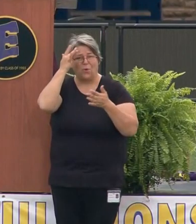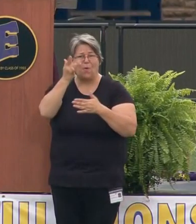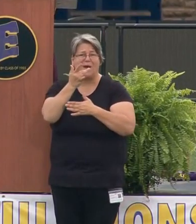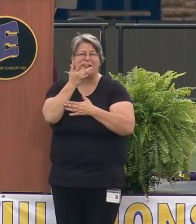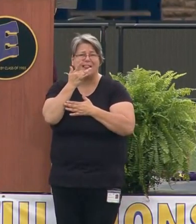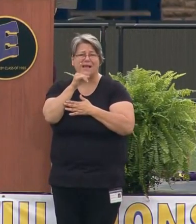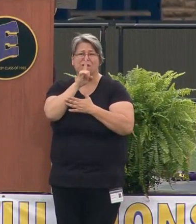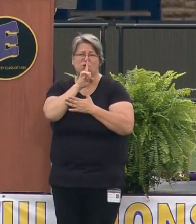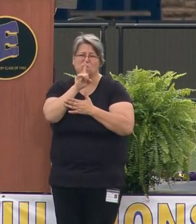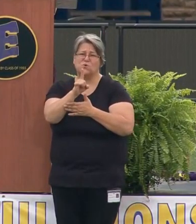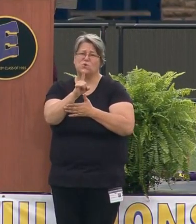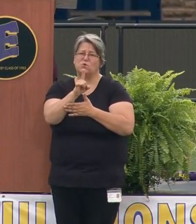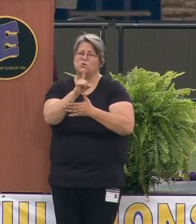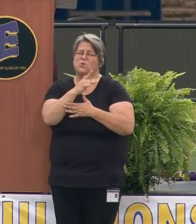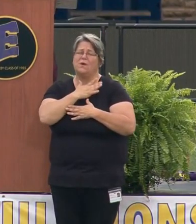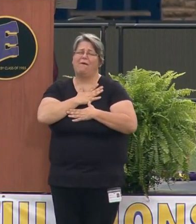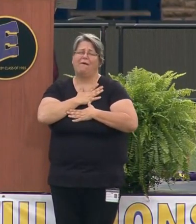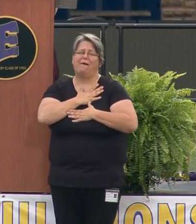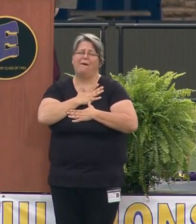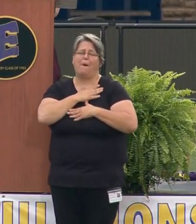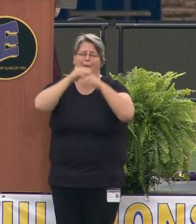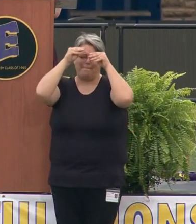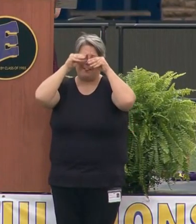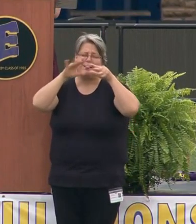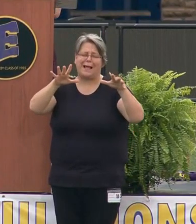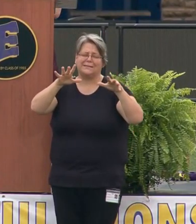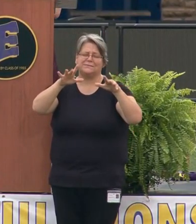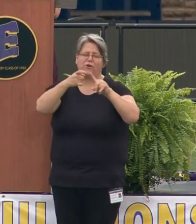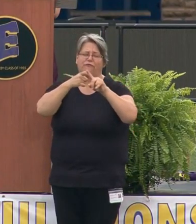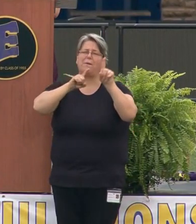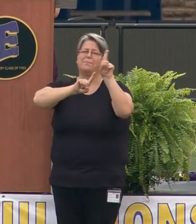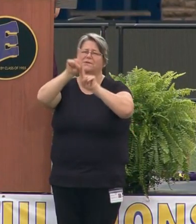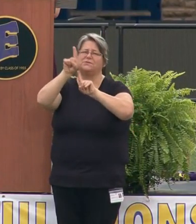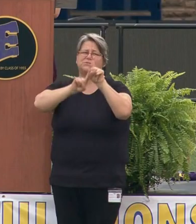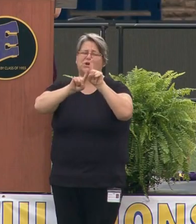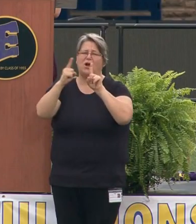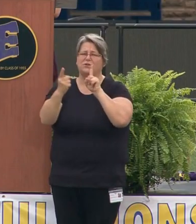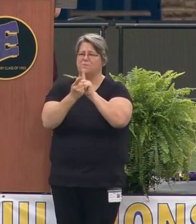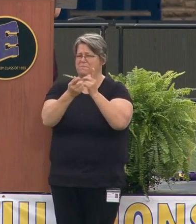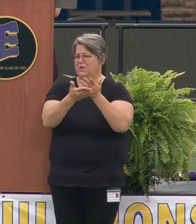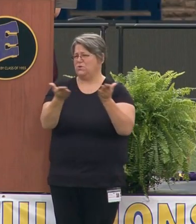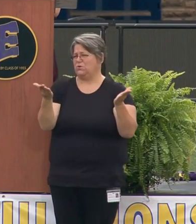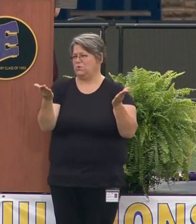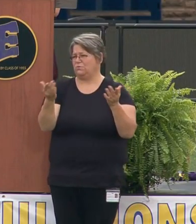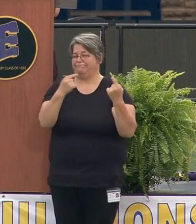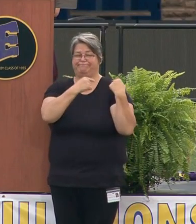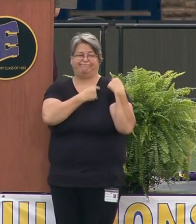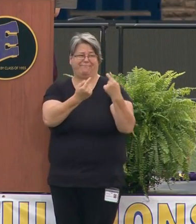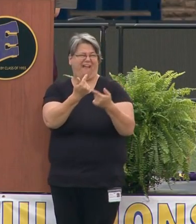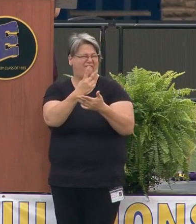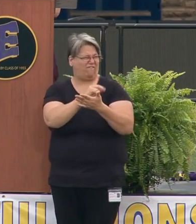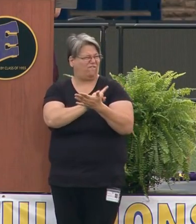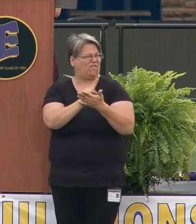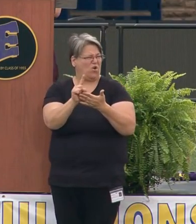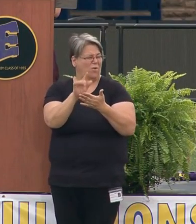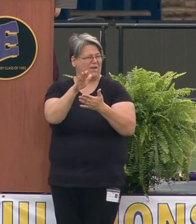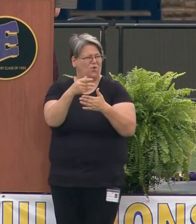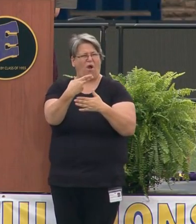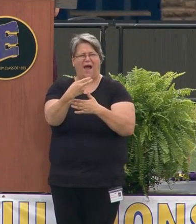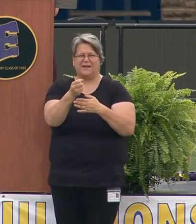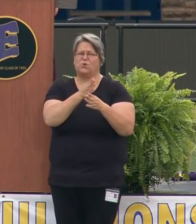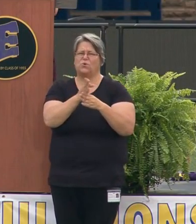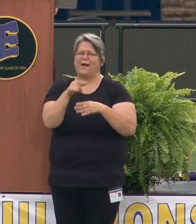and truly written in the stars our meeting has been. Over the last few weeks of your high school career, I